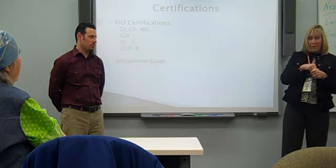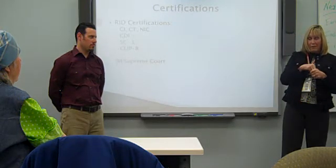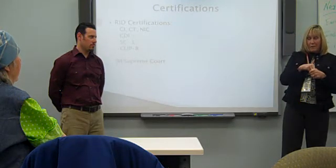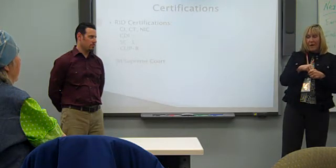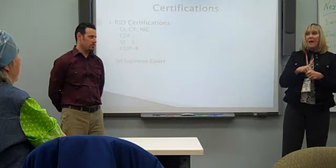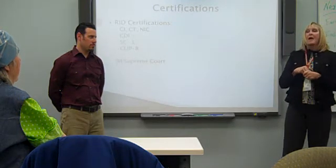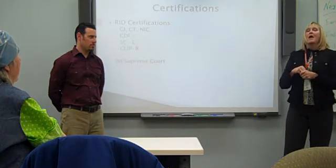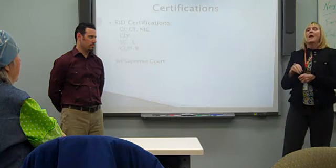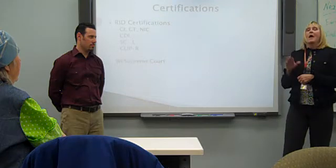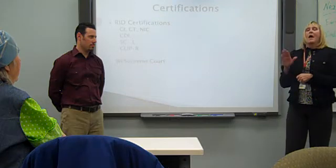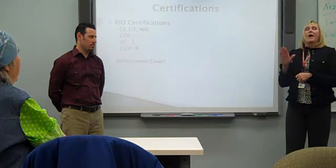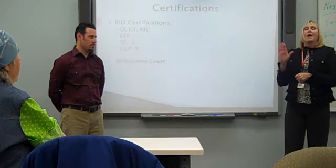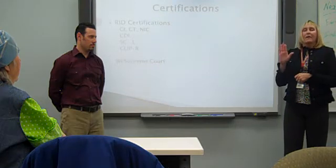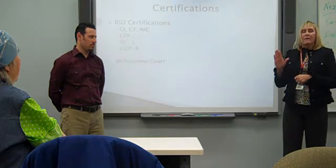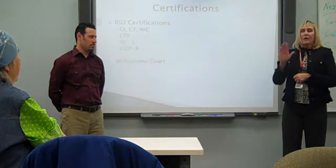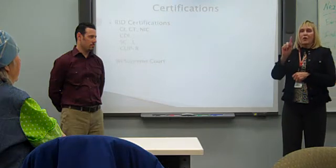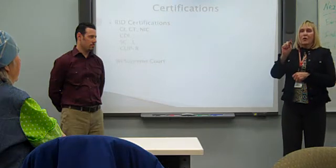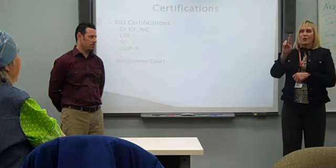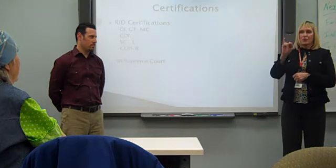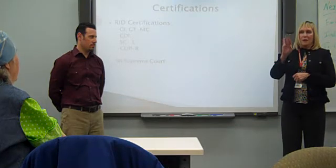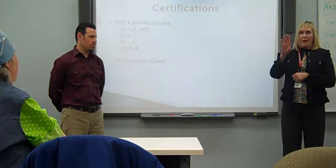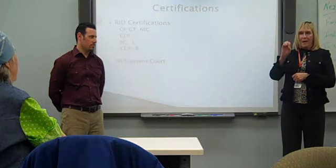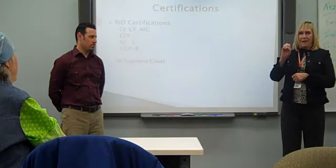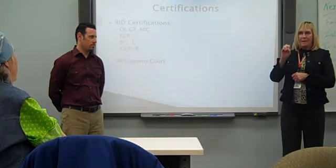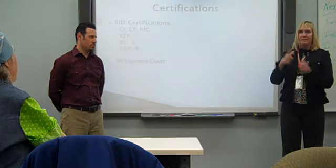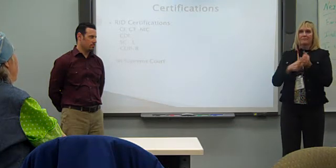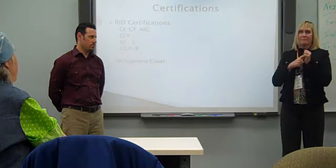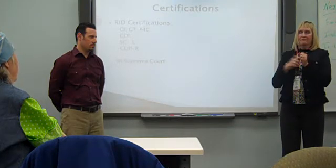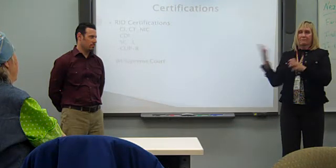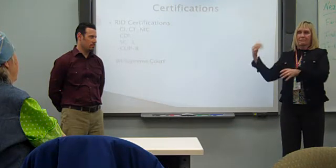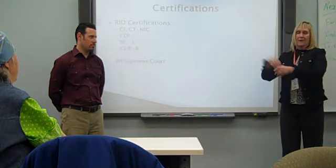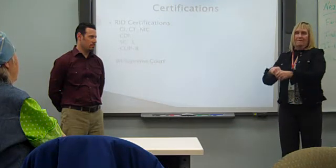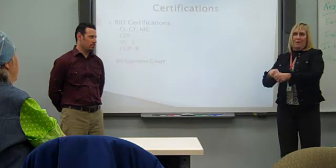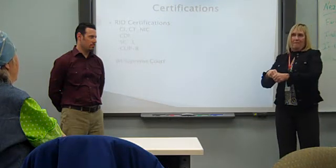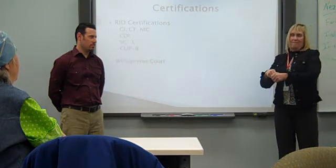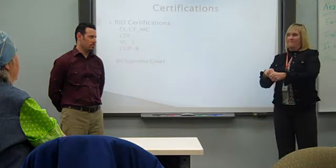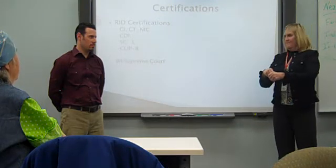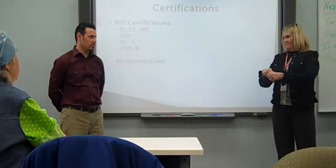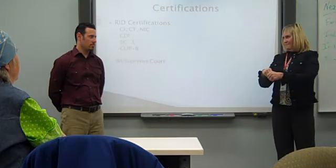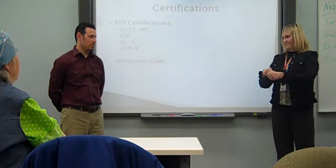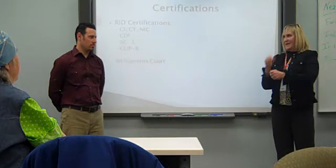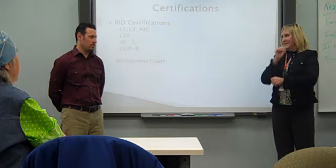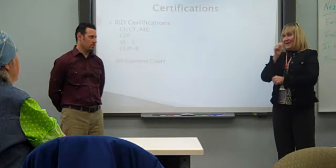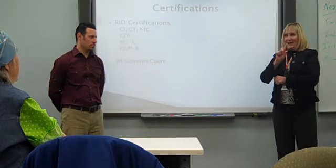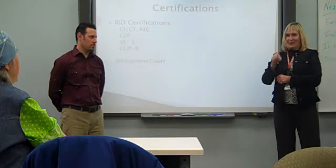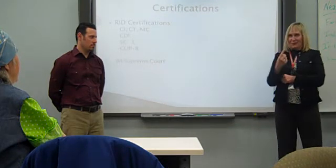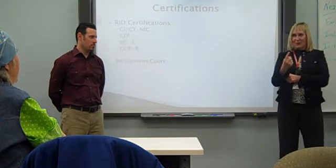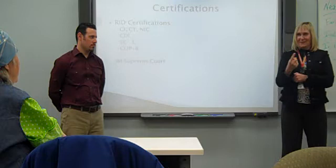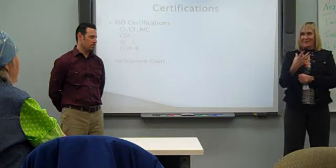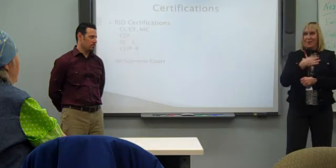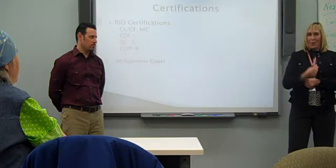And we couldn't finish because there's a law that if Native Americans involved with a tribe,